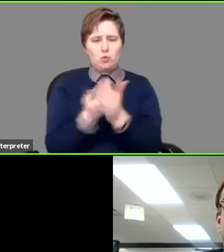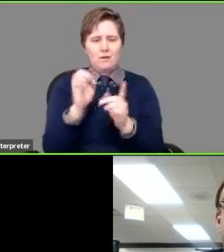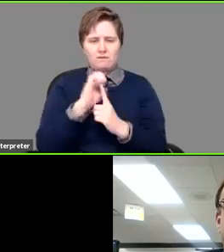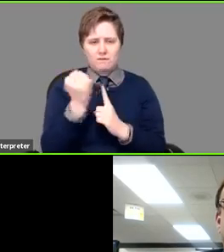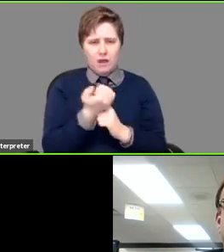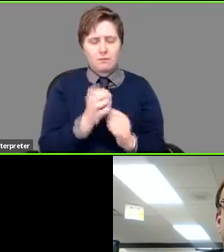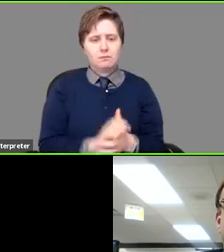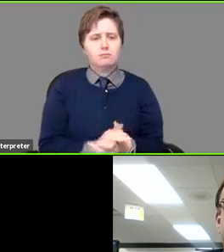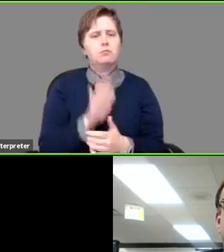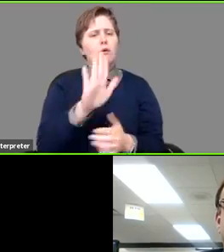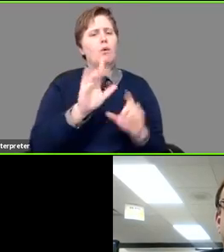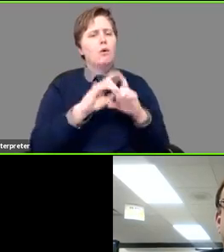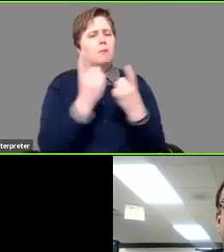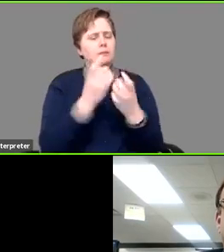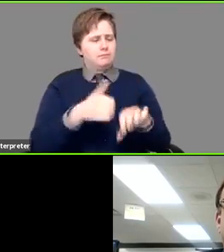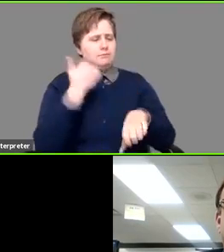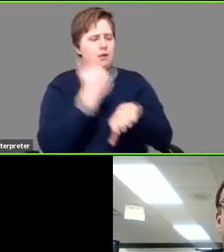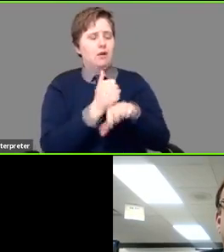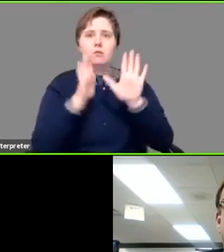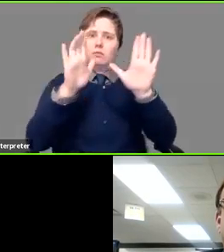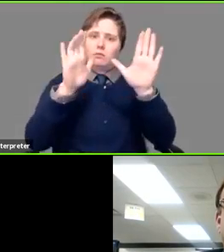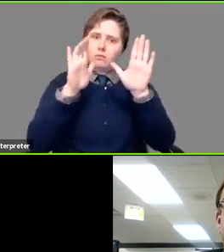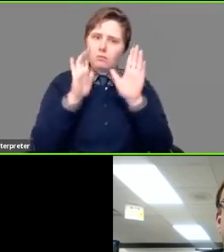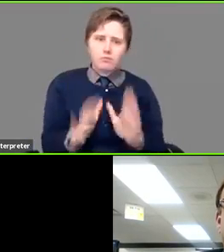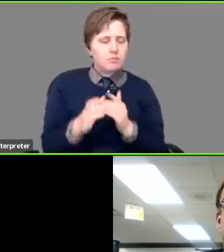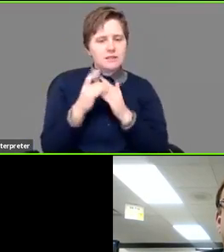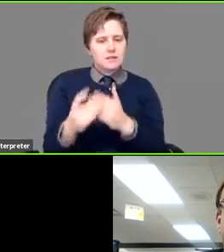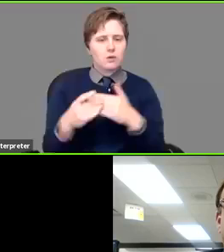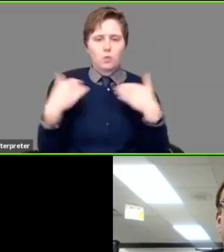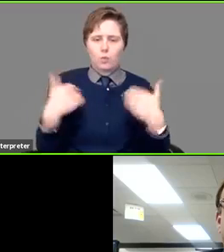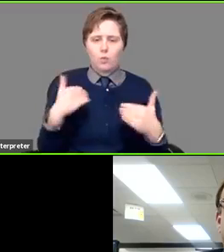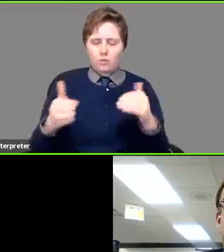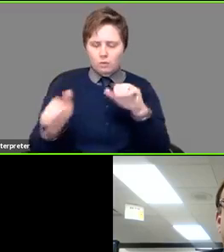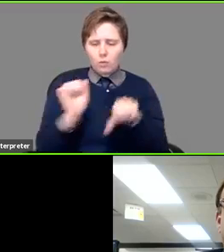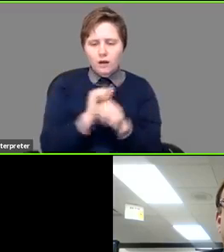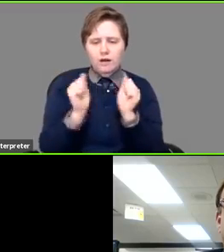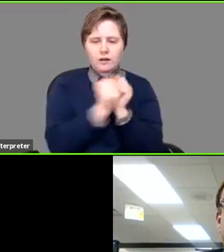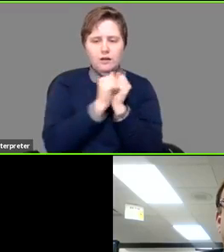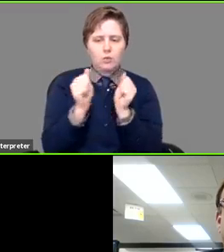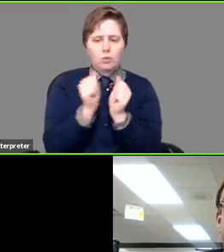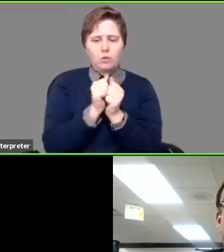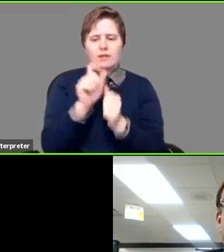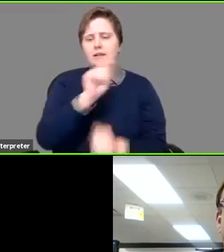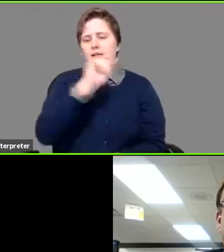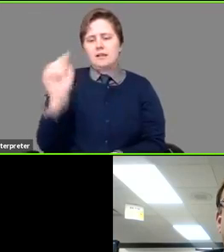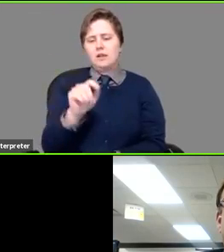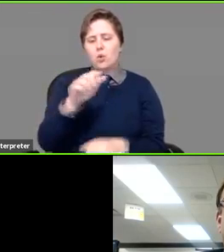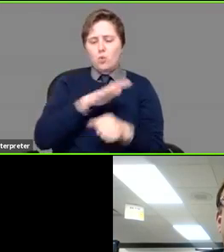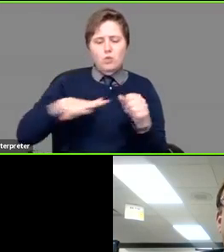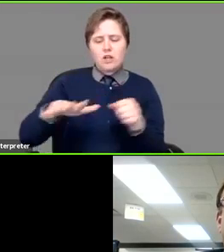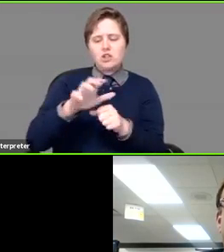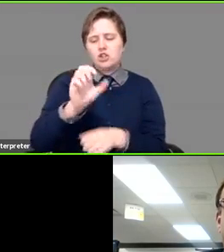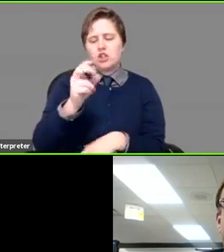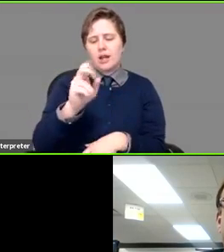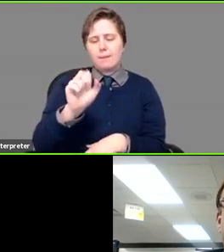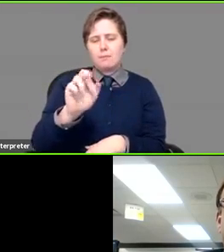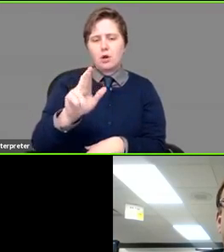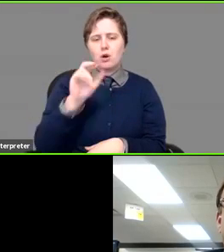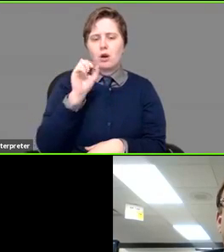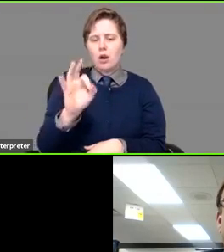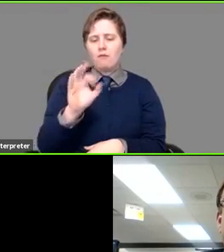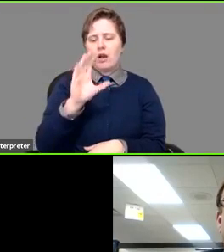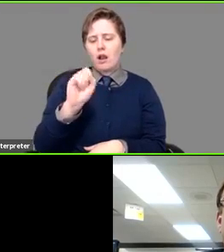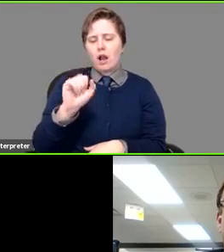your department has put together an amazing guide and has been collaborating with the Toledo Regional Chamber of Commerce to be able to get this